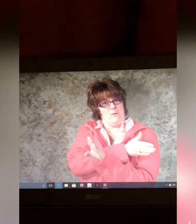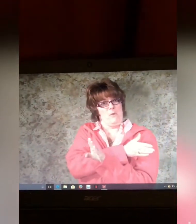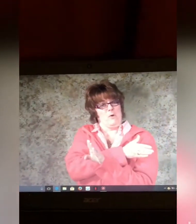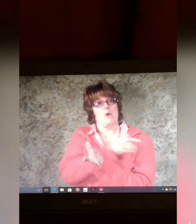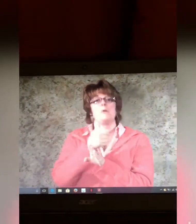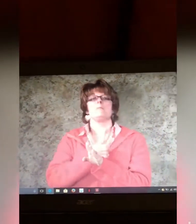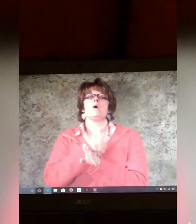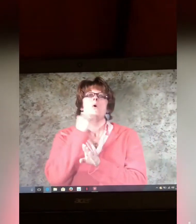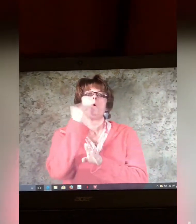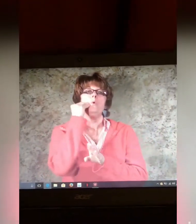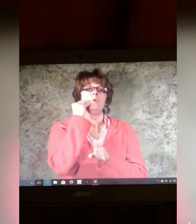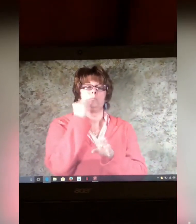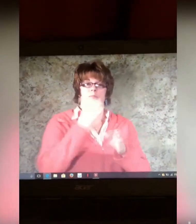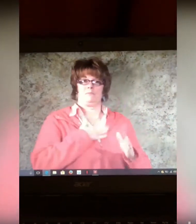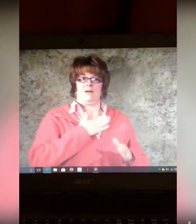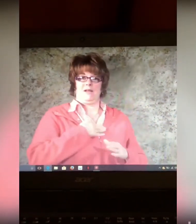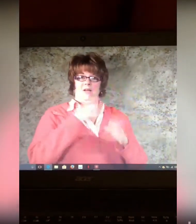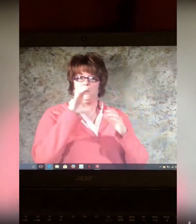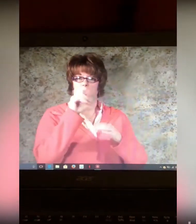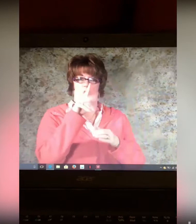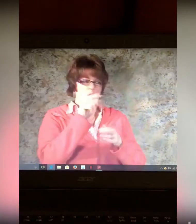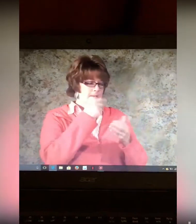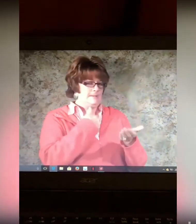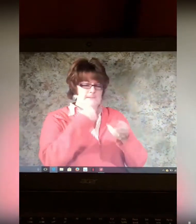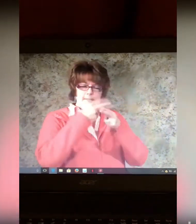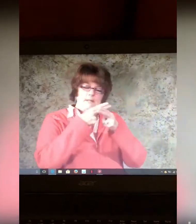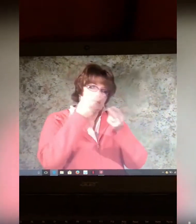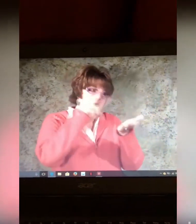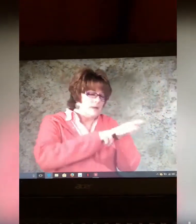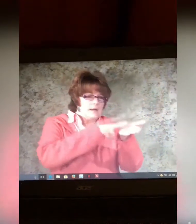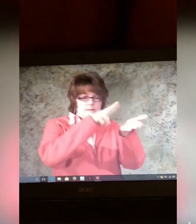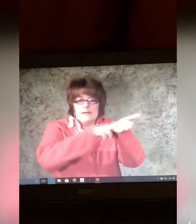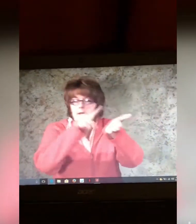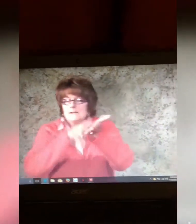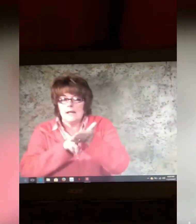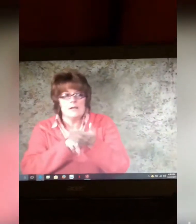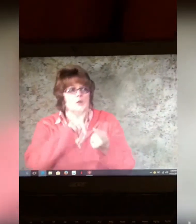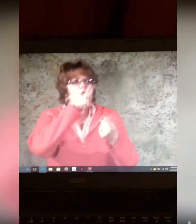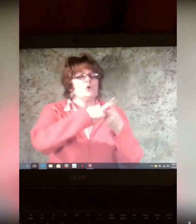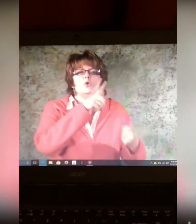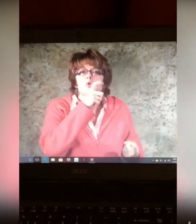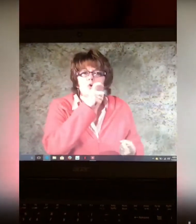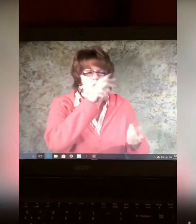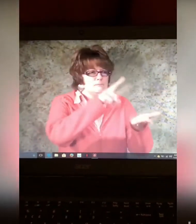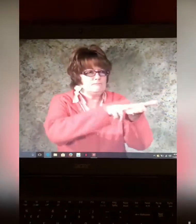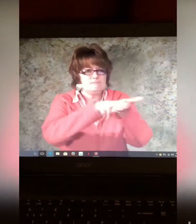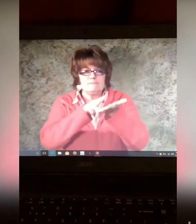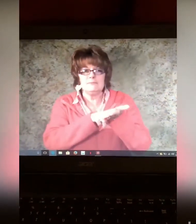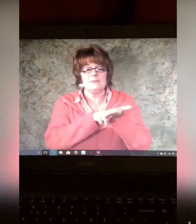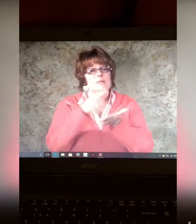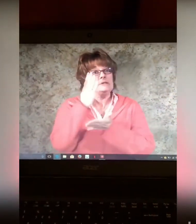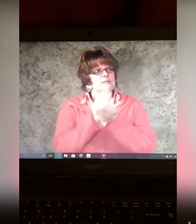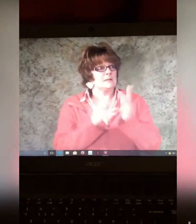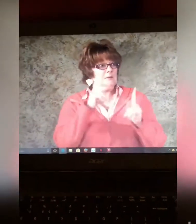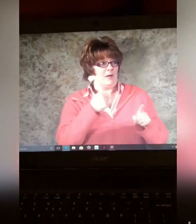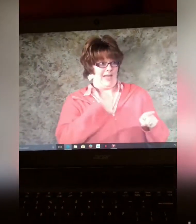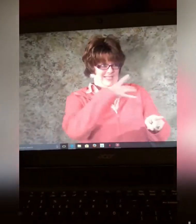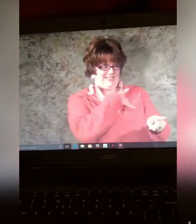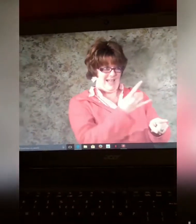So the night before, when I was home making my cards, I put every single person's name on on the cards from my